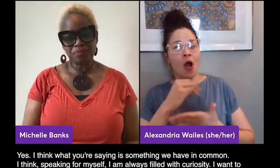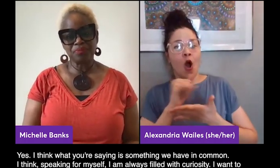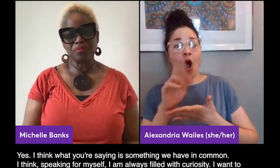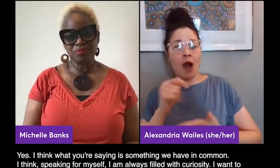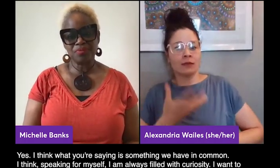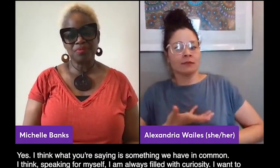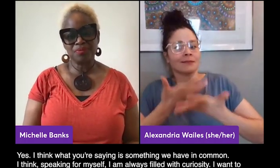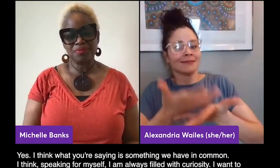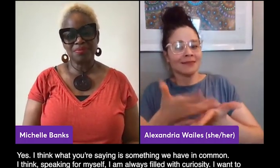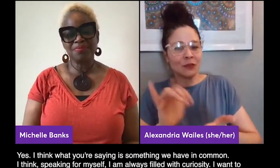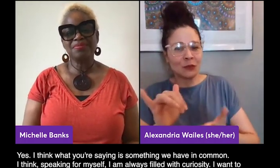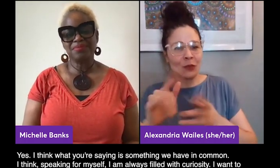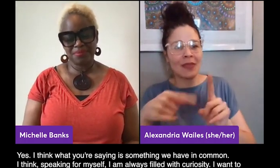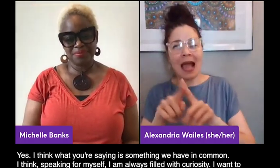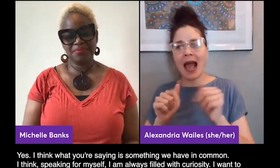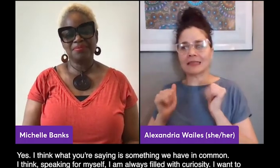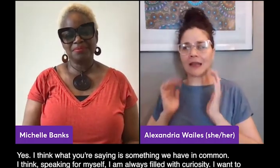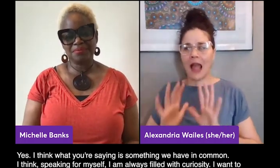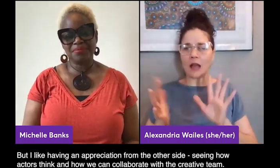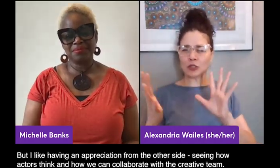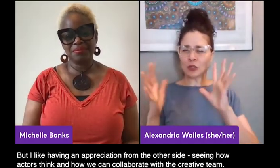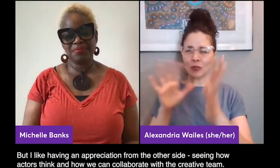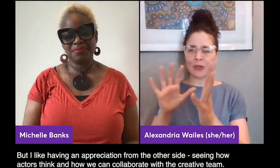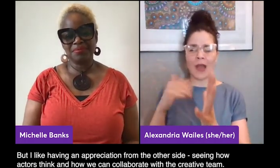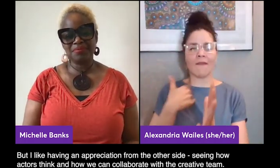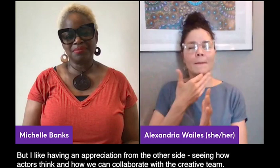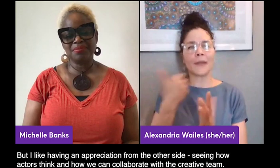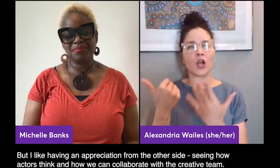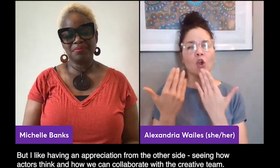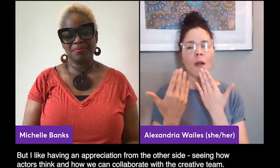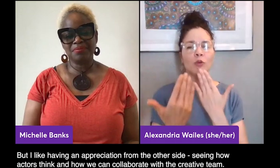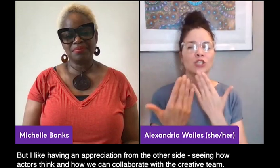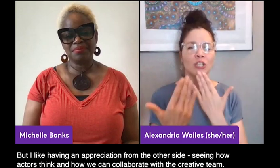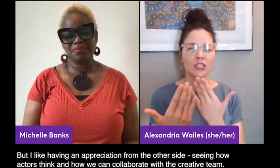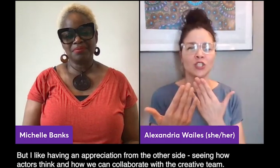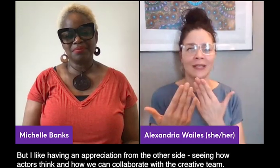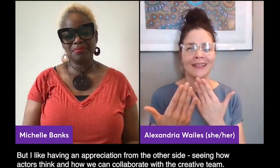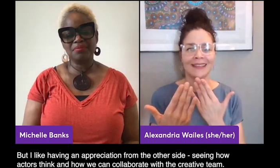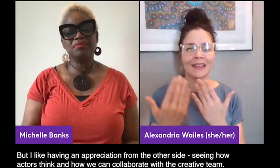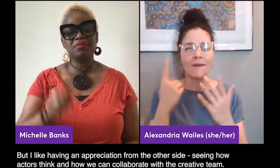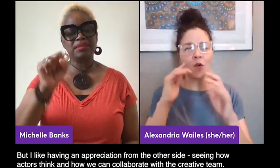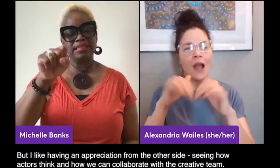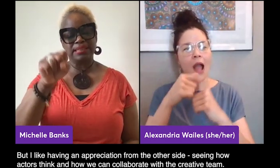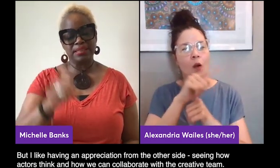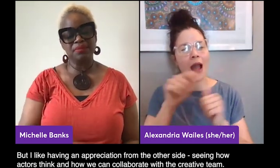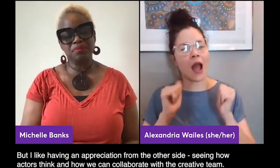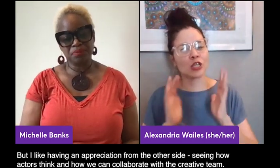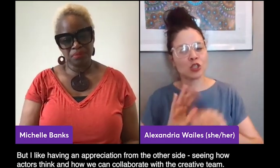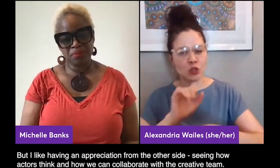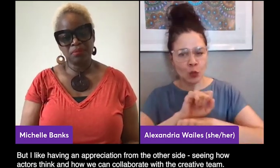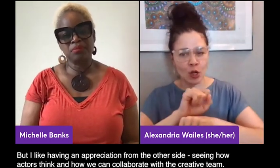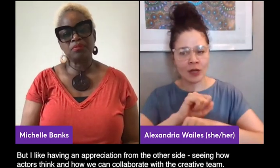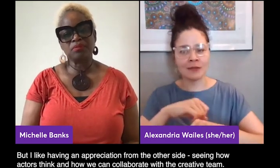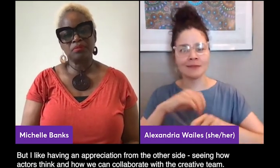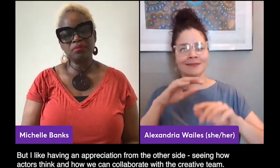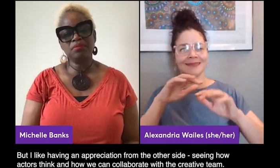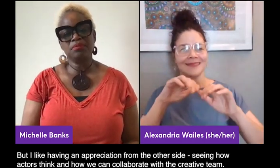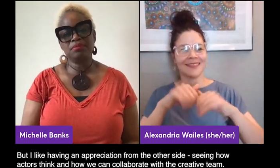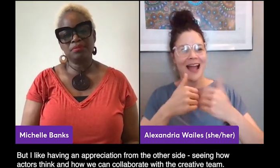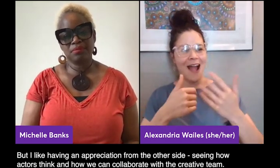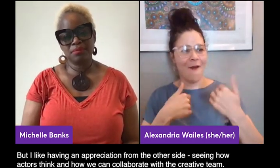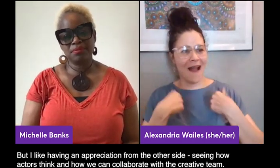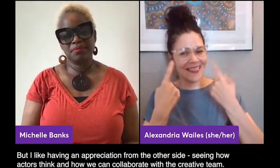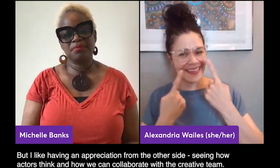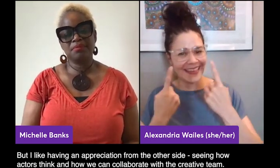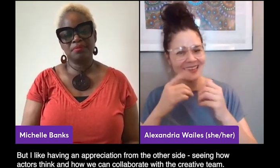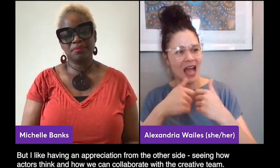My job as an artist is to deliver, but I like having an appreciation from the other side, seeing how